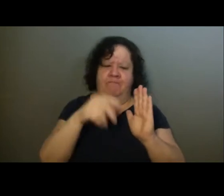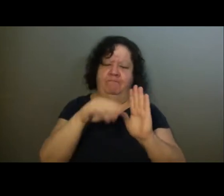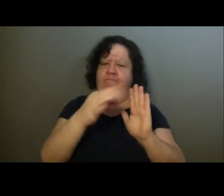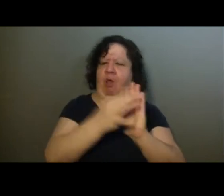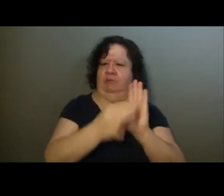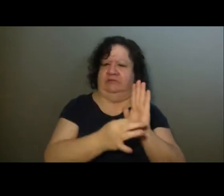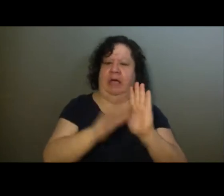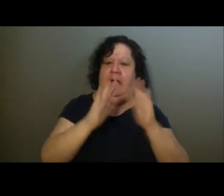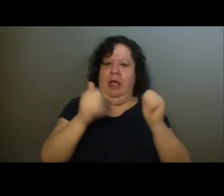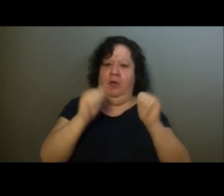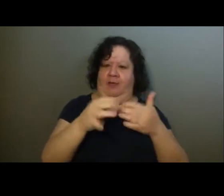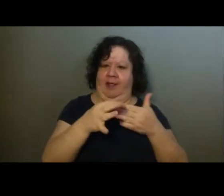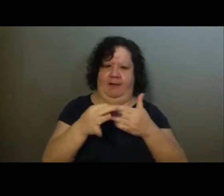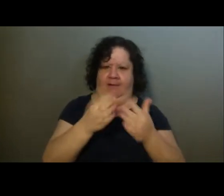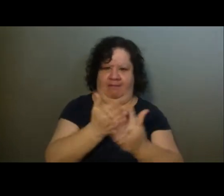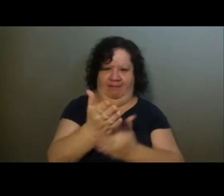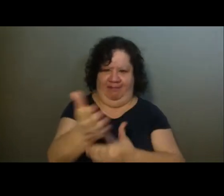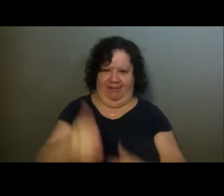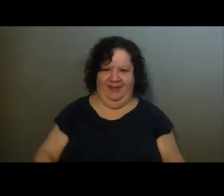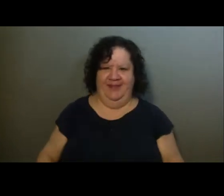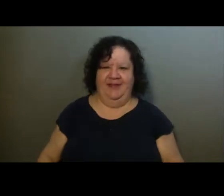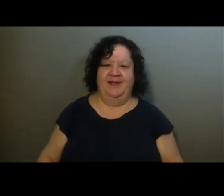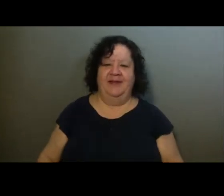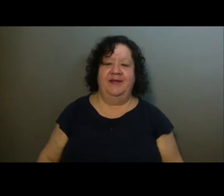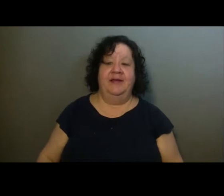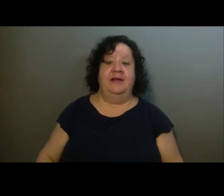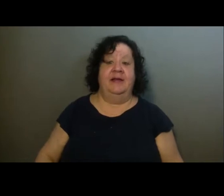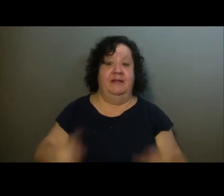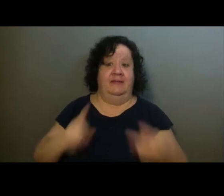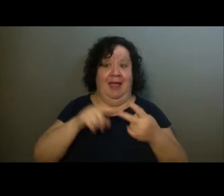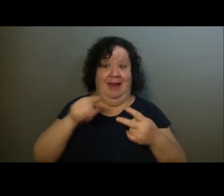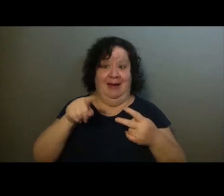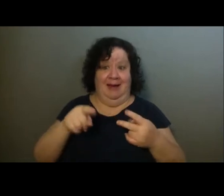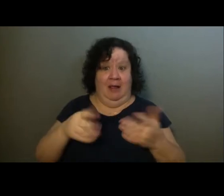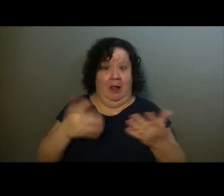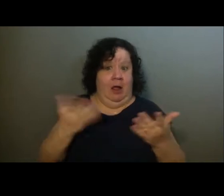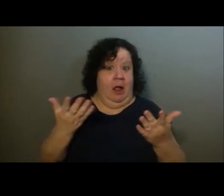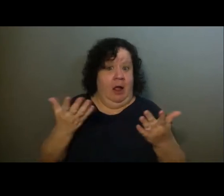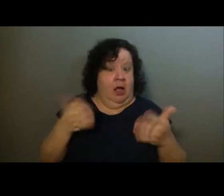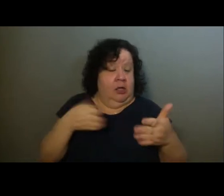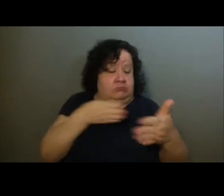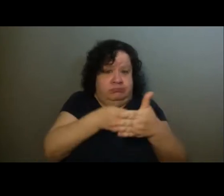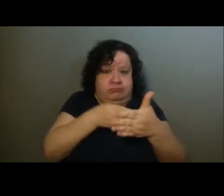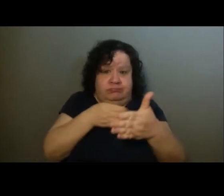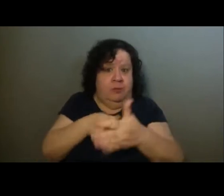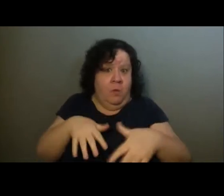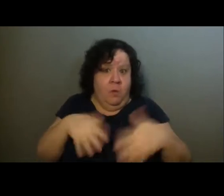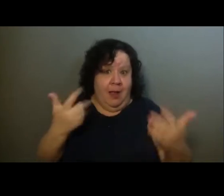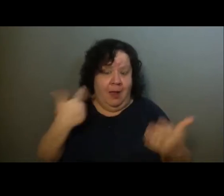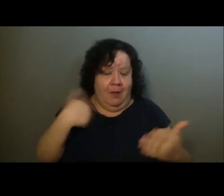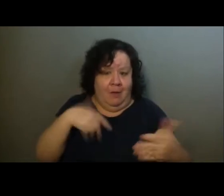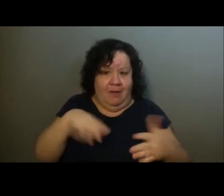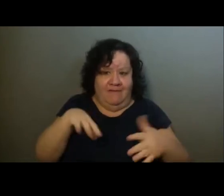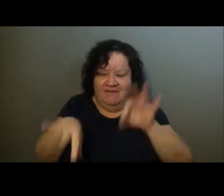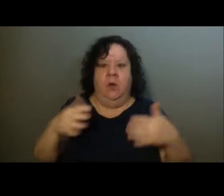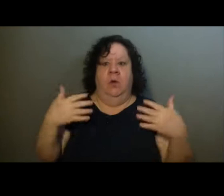which we observed or the findings of this research was that every stage of the process, there is